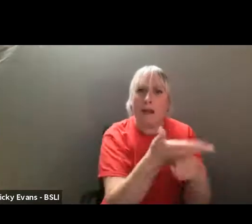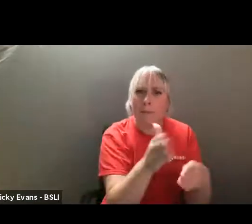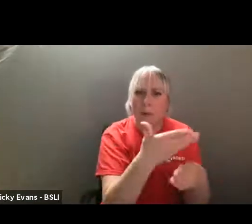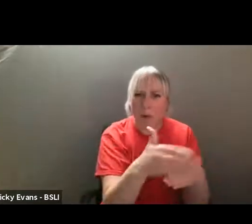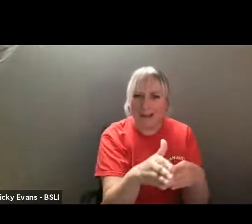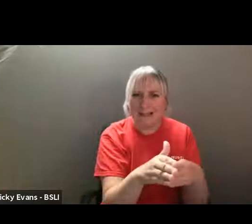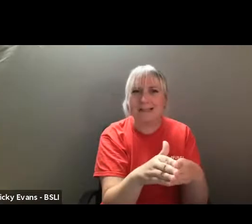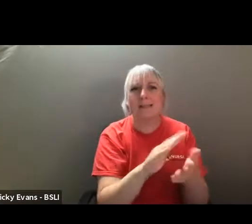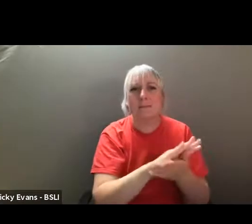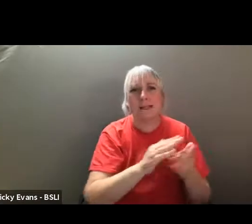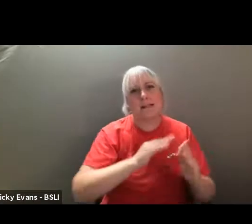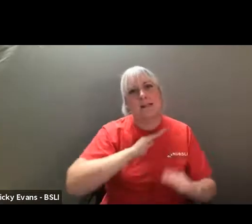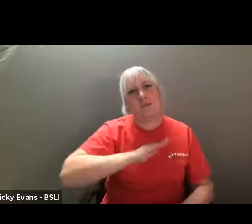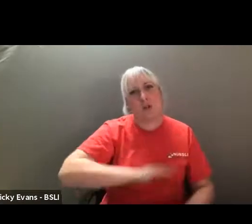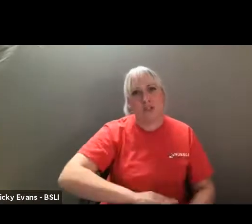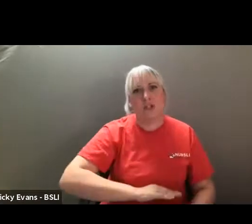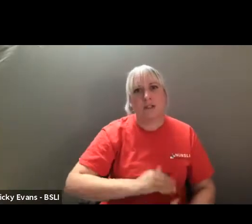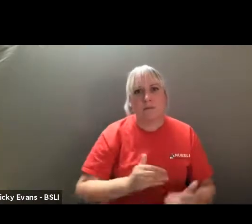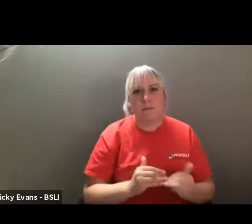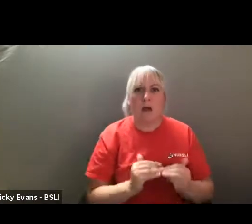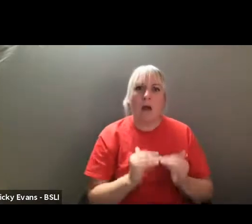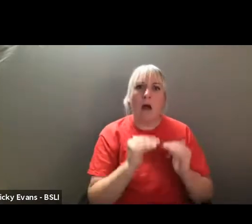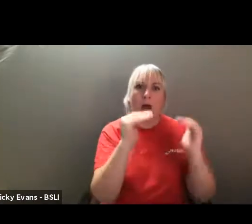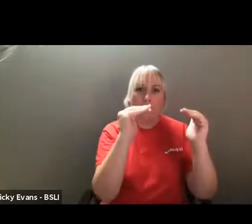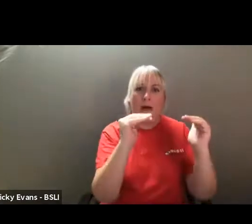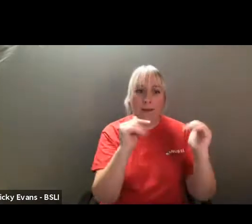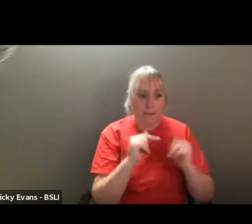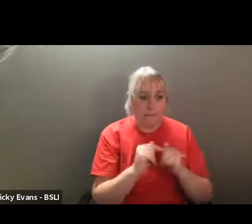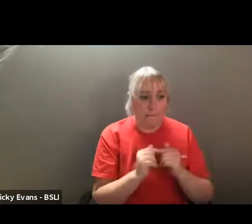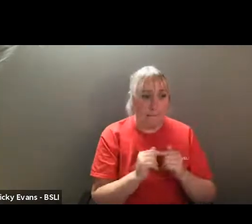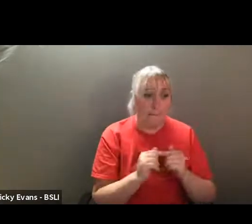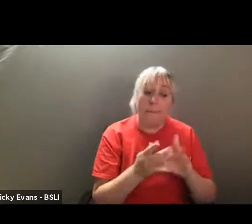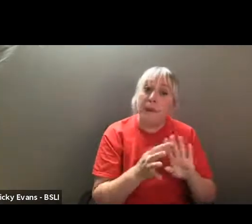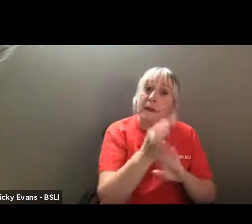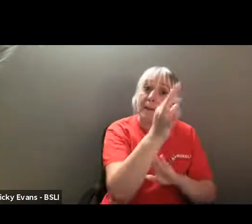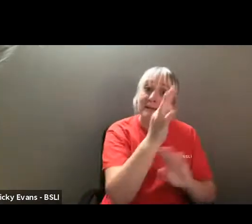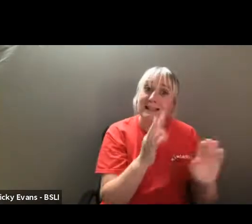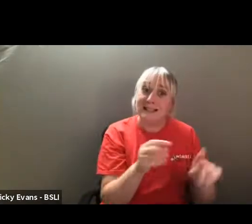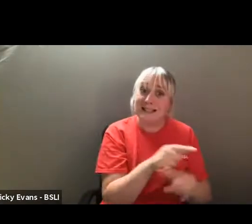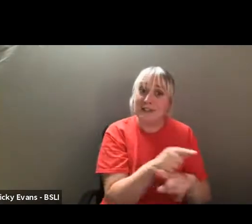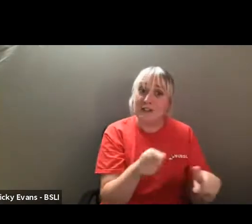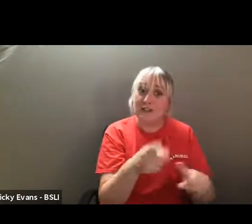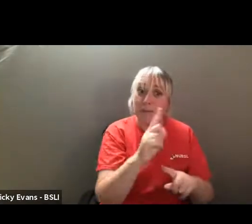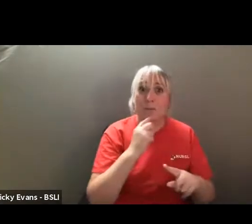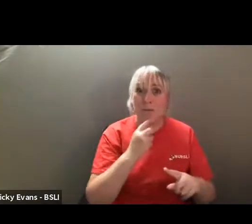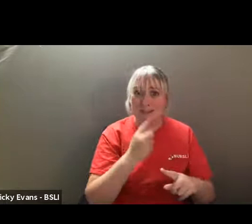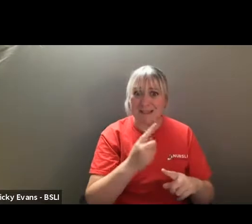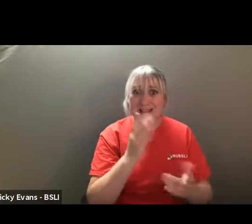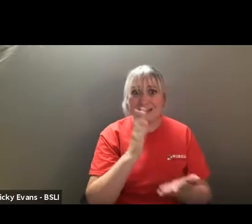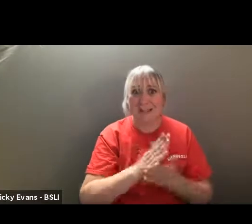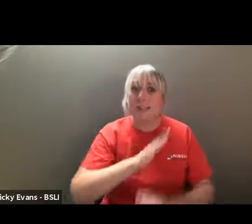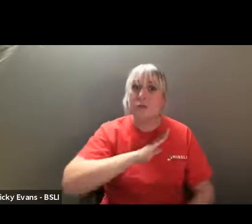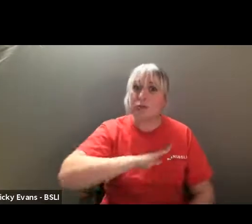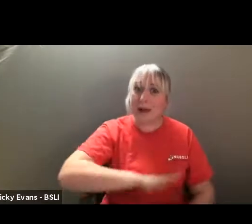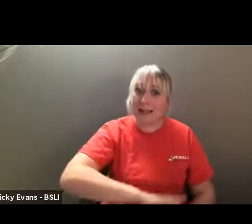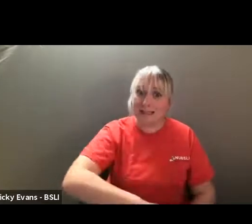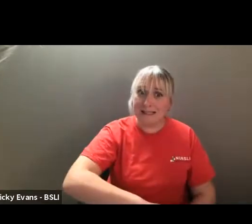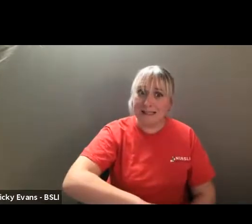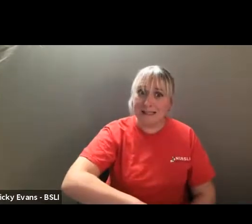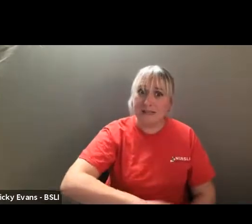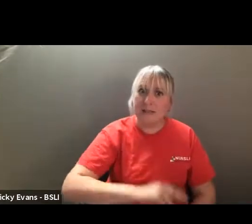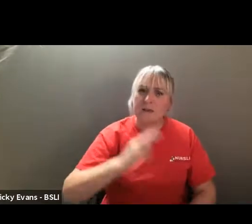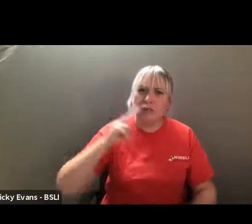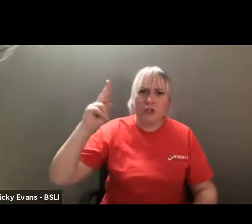little bit, more prevalent than in society generally. The percentage of people who said that they were depressed declined by